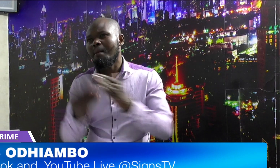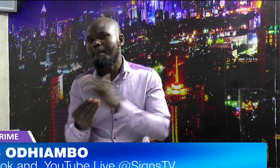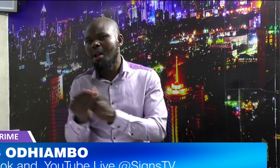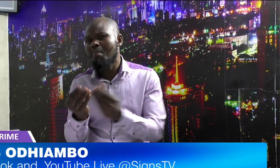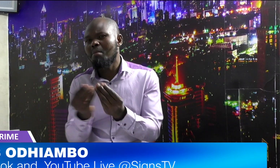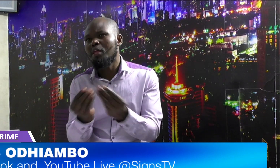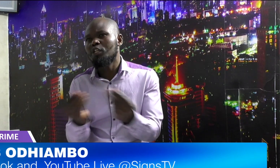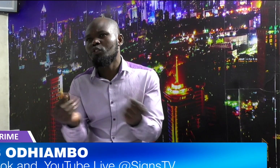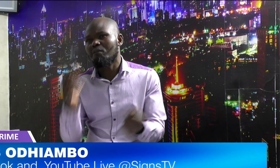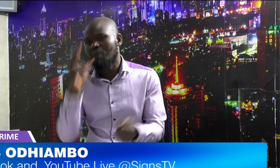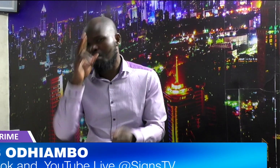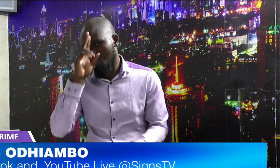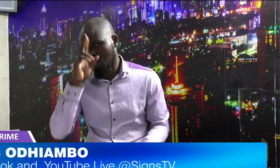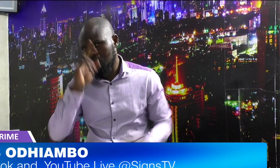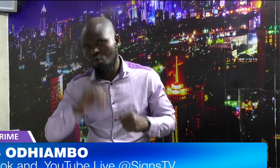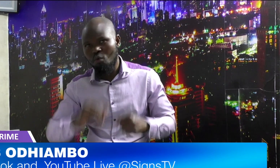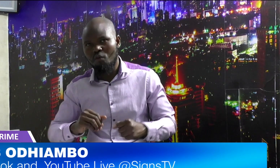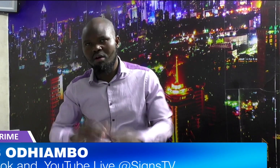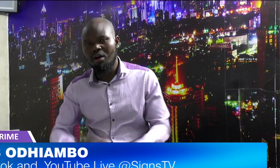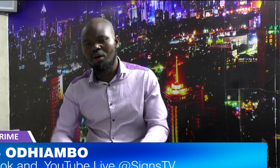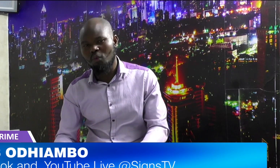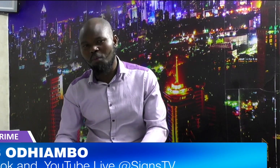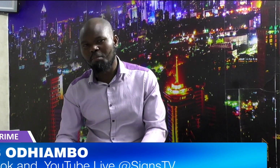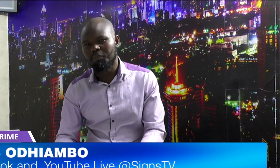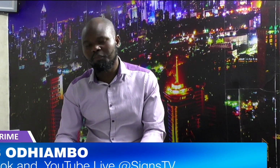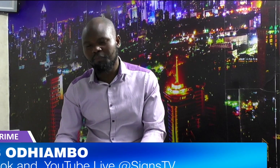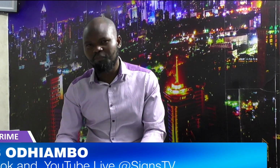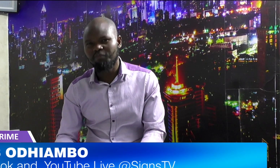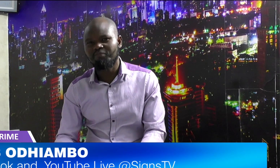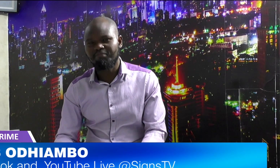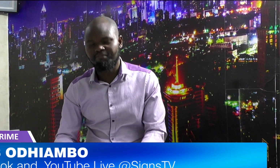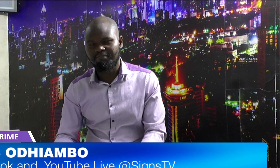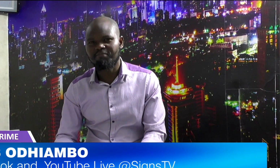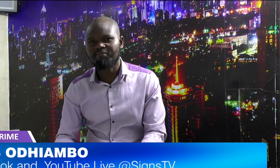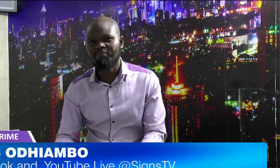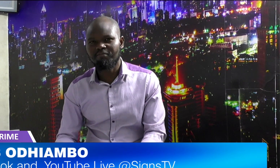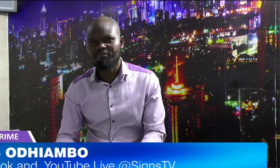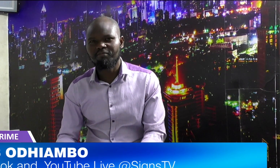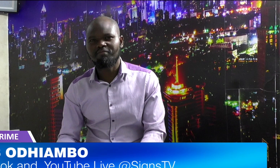extortion and bribery involving police officers.